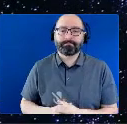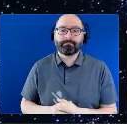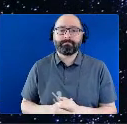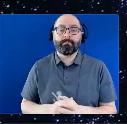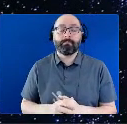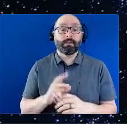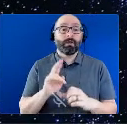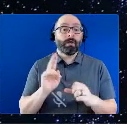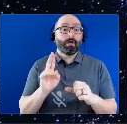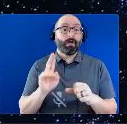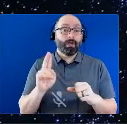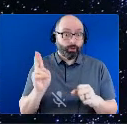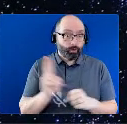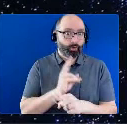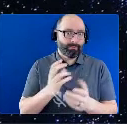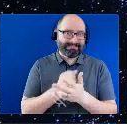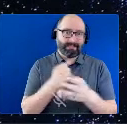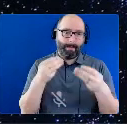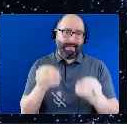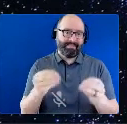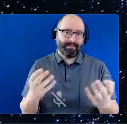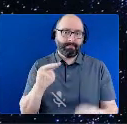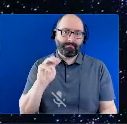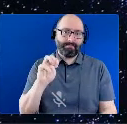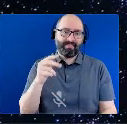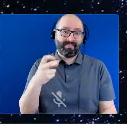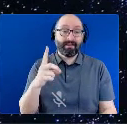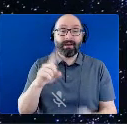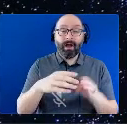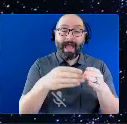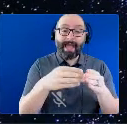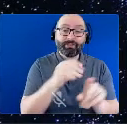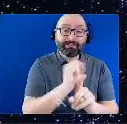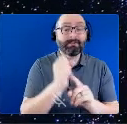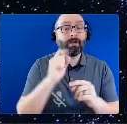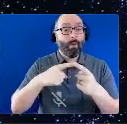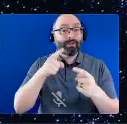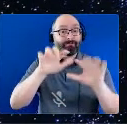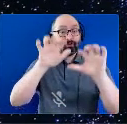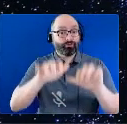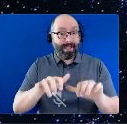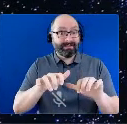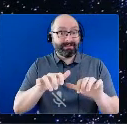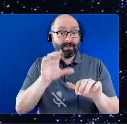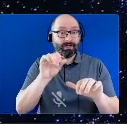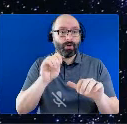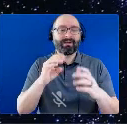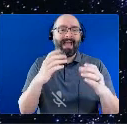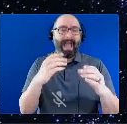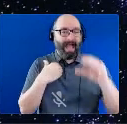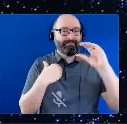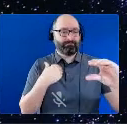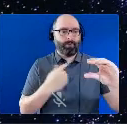Use methods. This helps with those edge cases. Like whenever you have to write code, put it in a method. Like at least have one